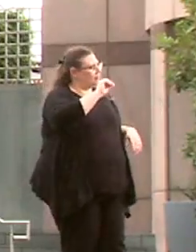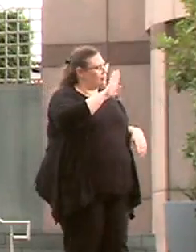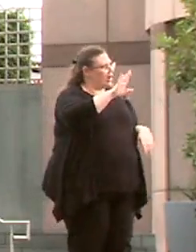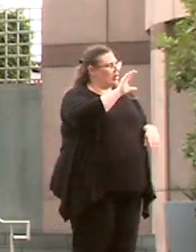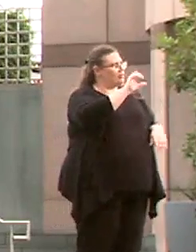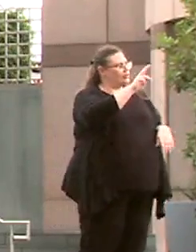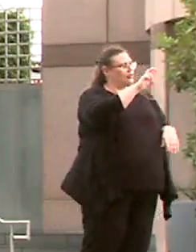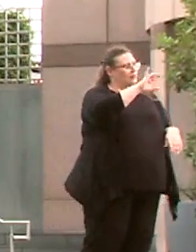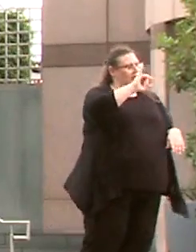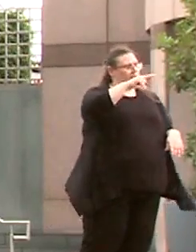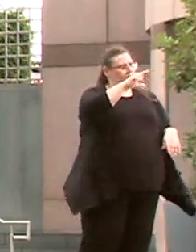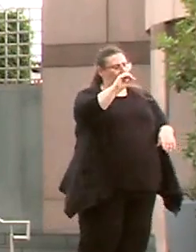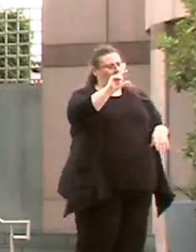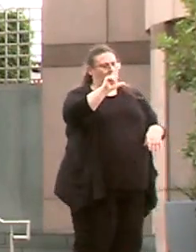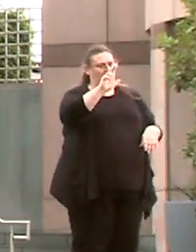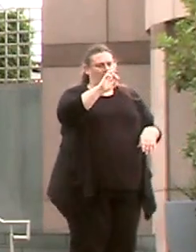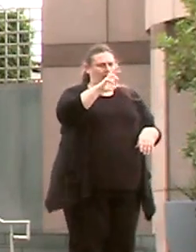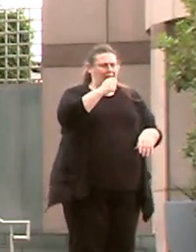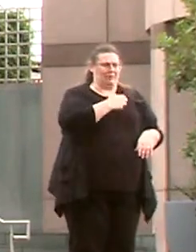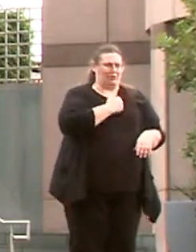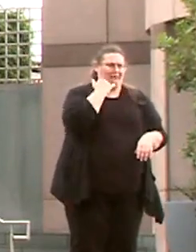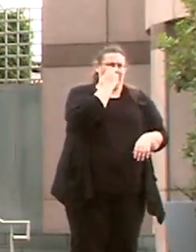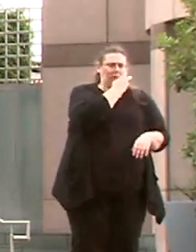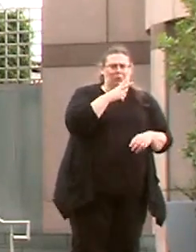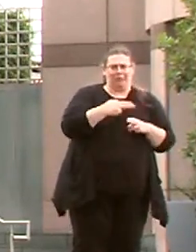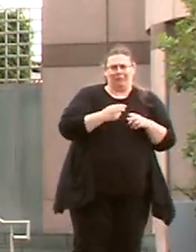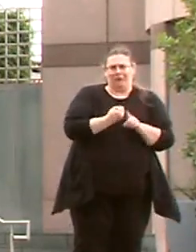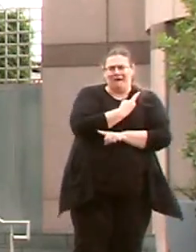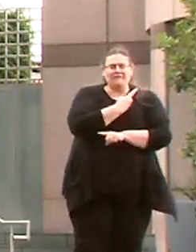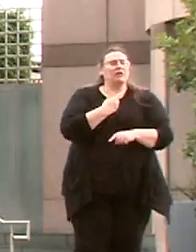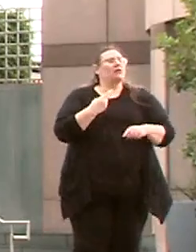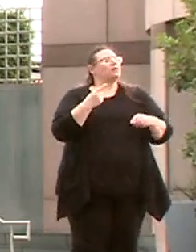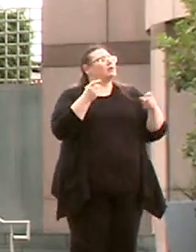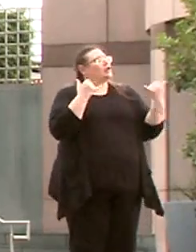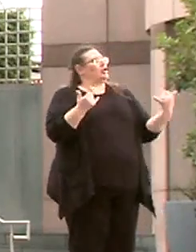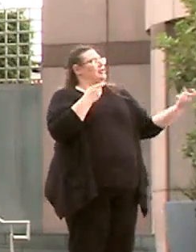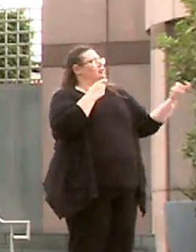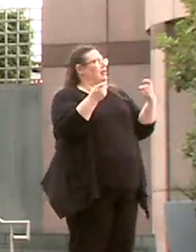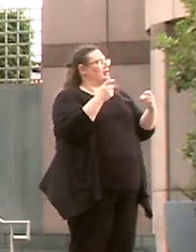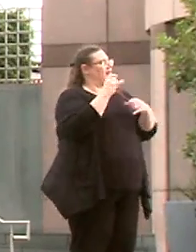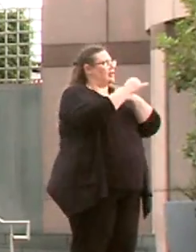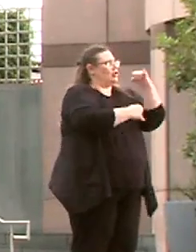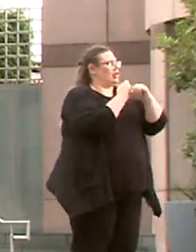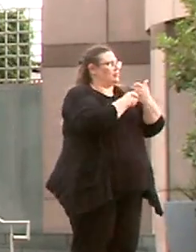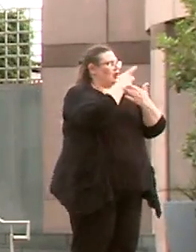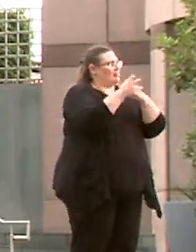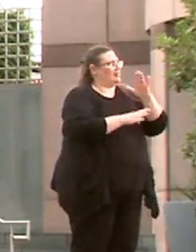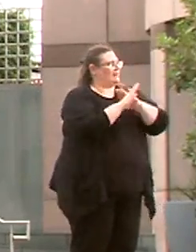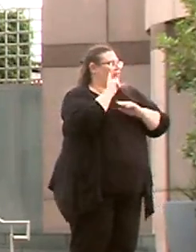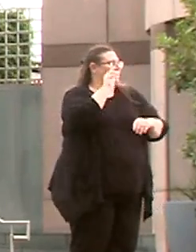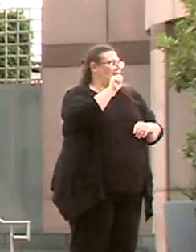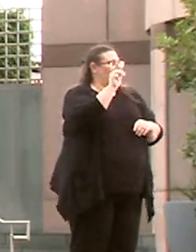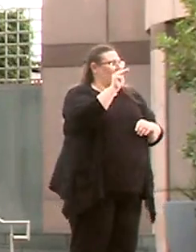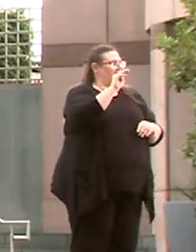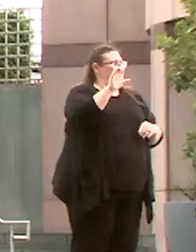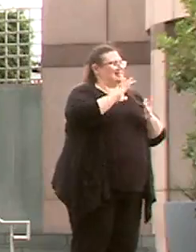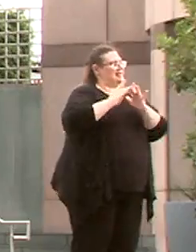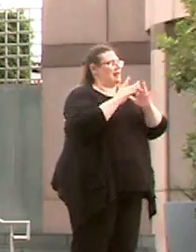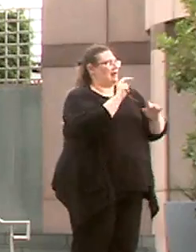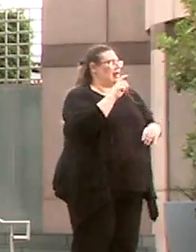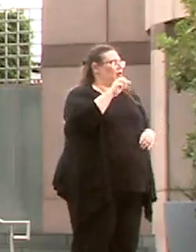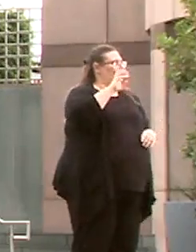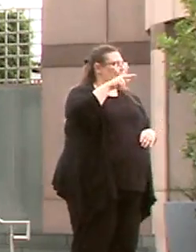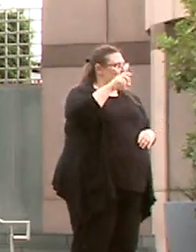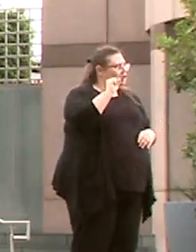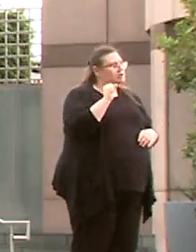Carrillo Ludgren. If I messed up your name, I'm sorry, is currently Director of International Programming and Development for AMC Networks,